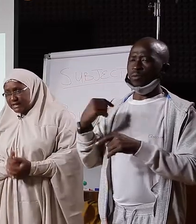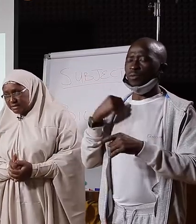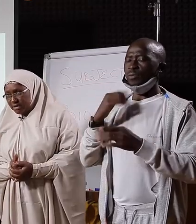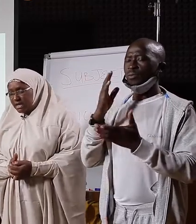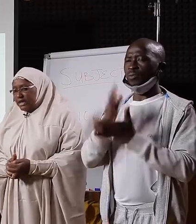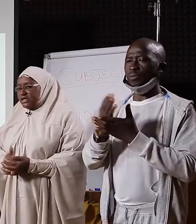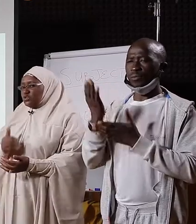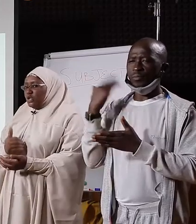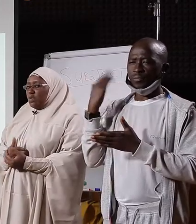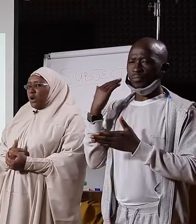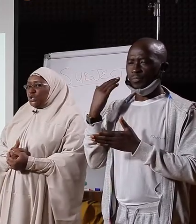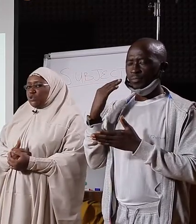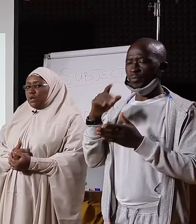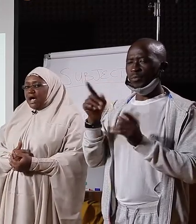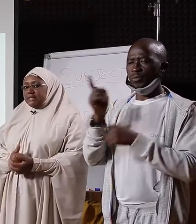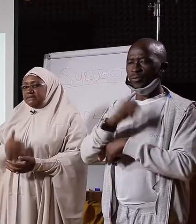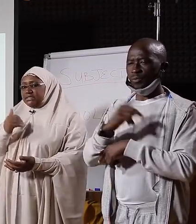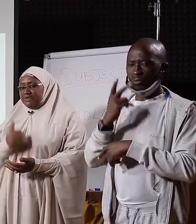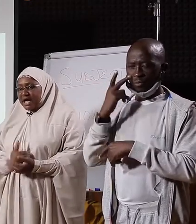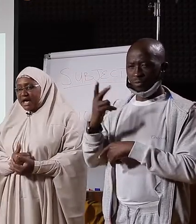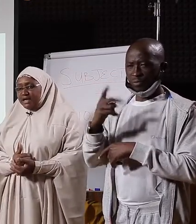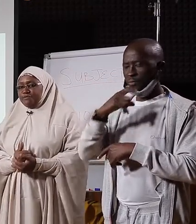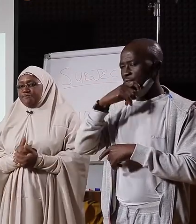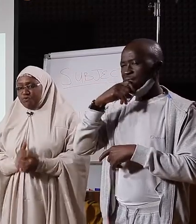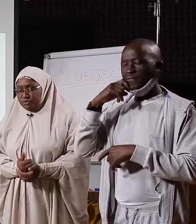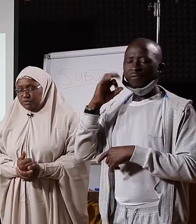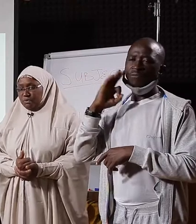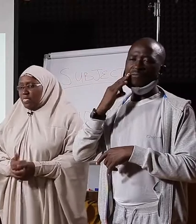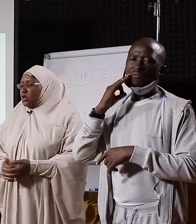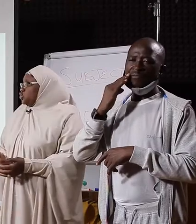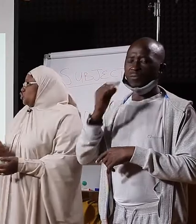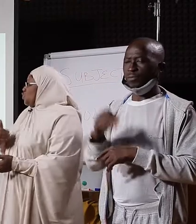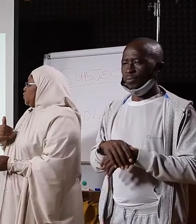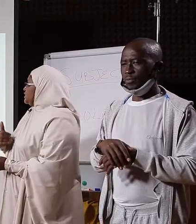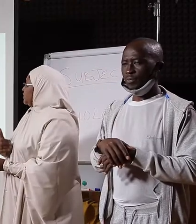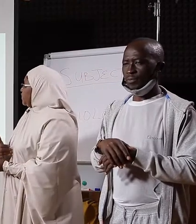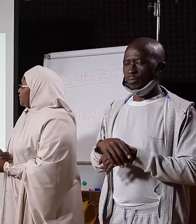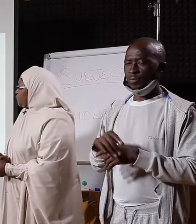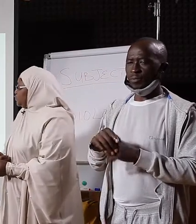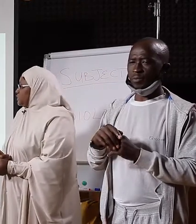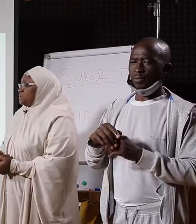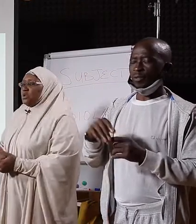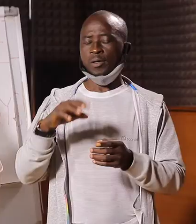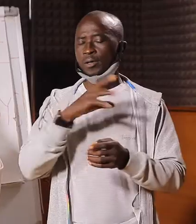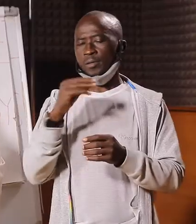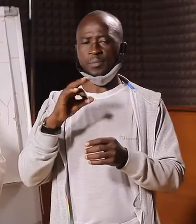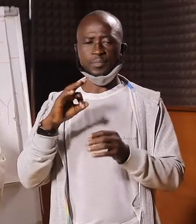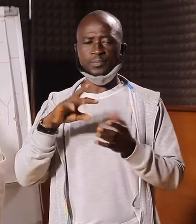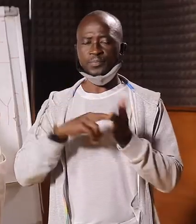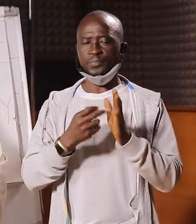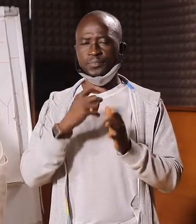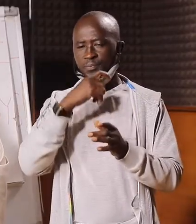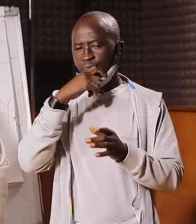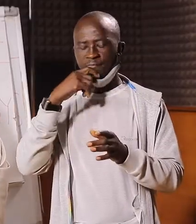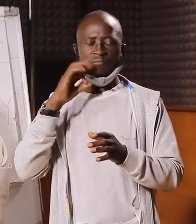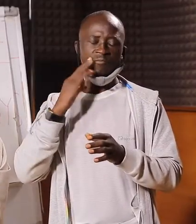last lesson. That is, today we are going to look at dry fruits. When we say dry fruit, what